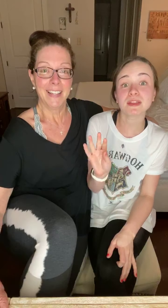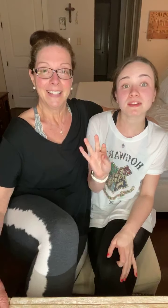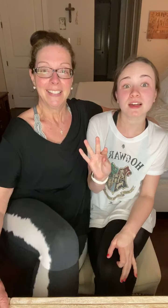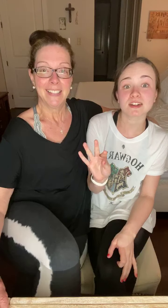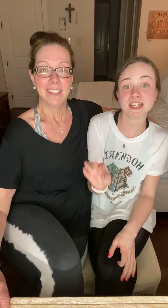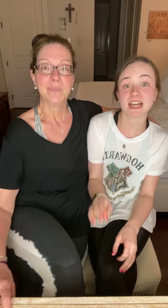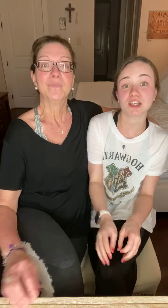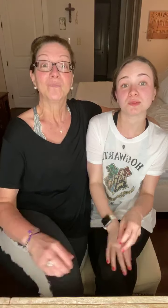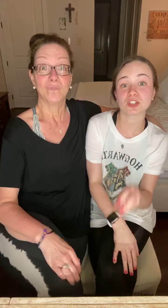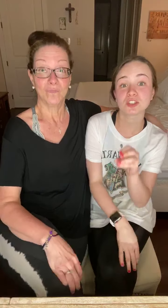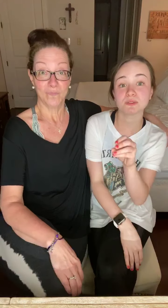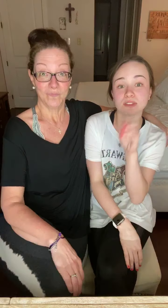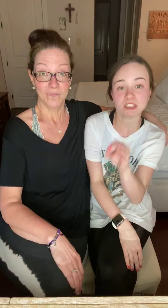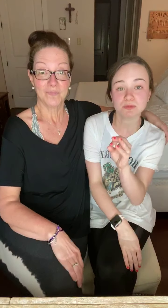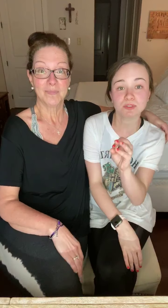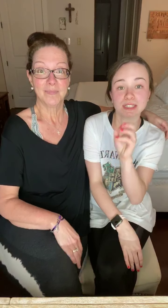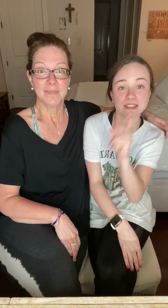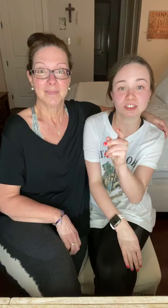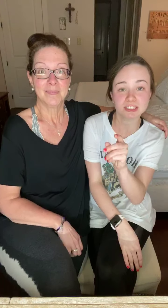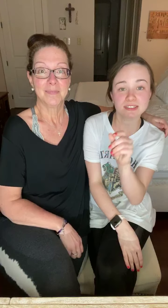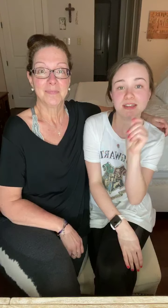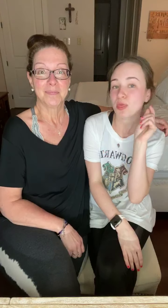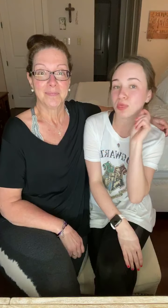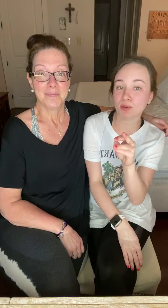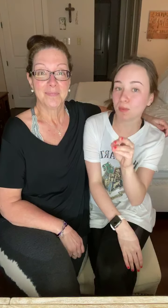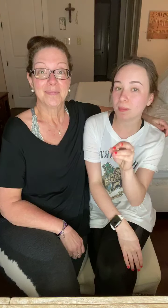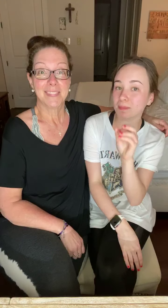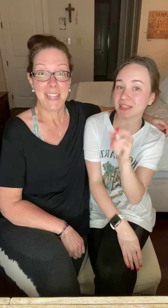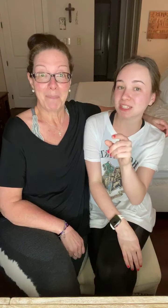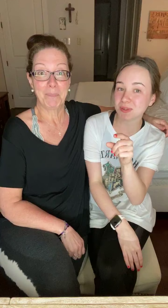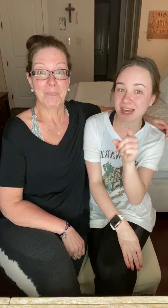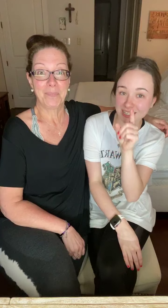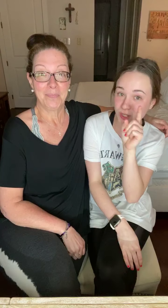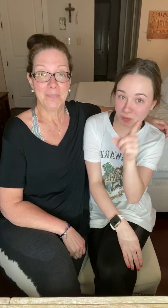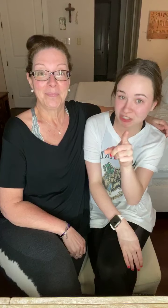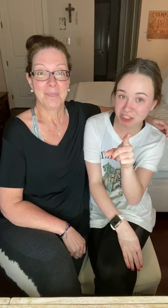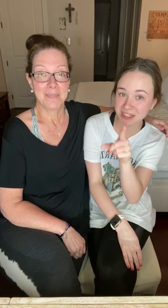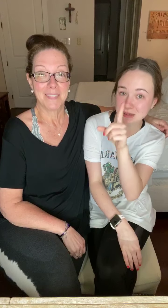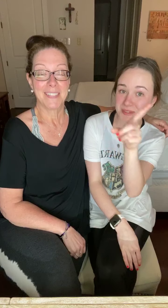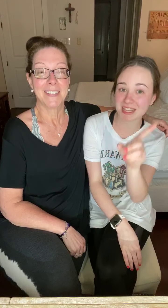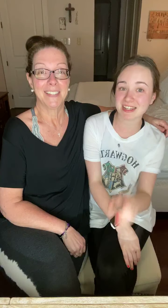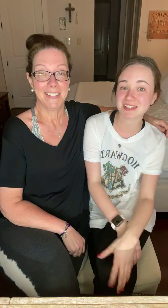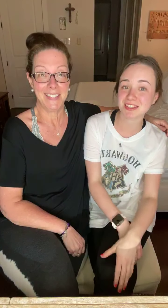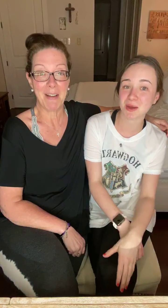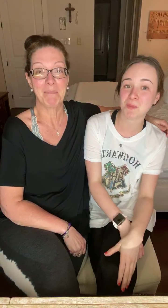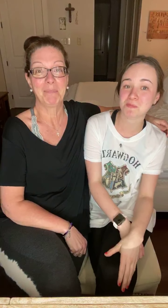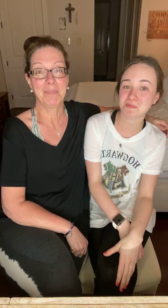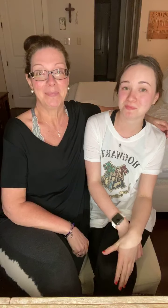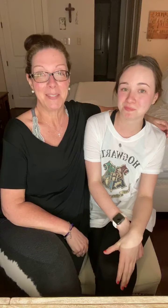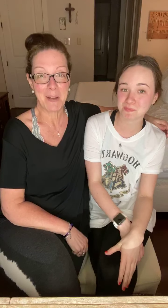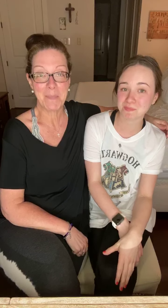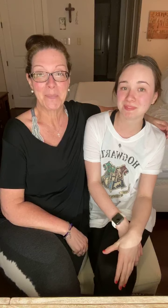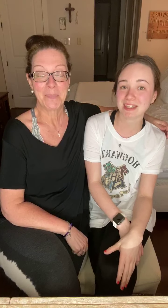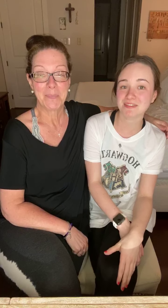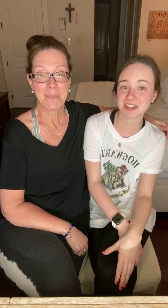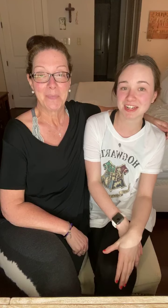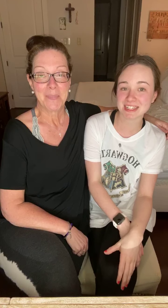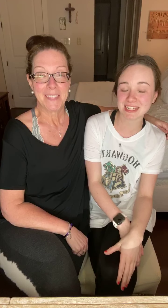the letters at you, so she would, you know, really just throw. But that's where that expression comes in. so, very intense.